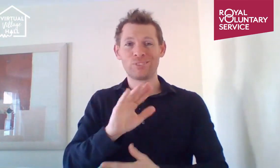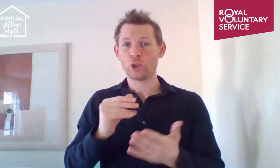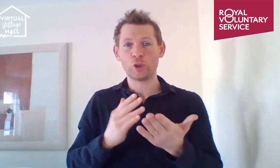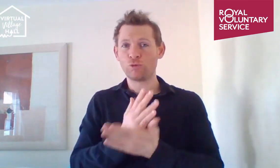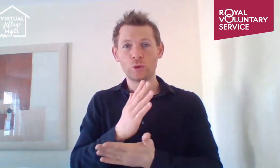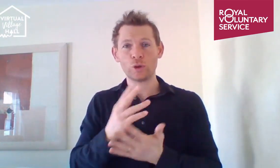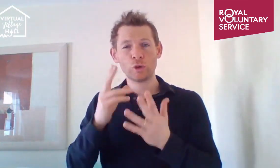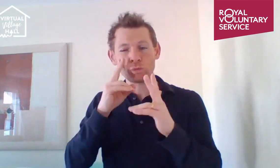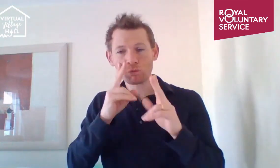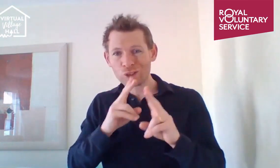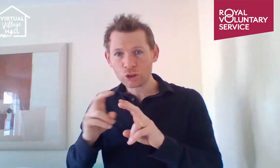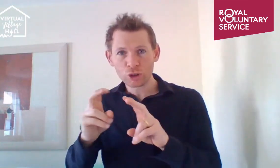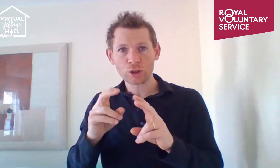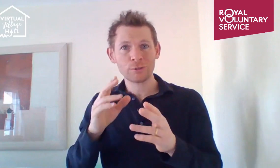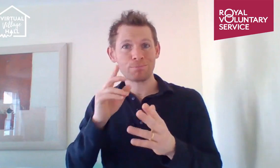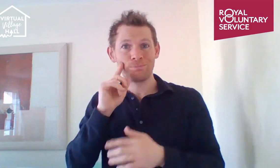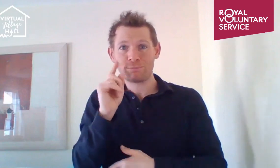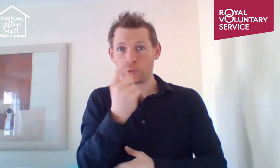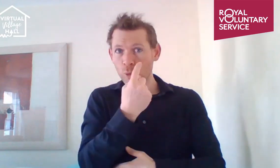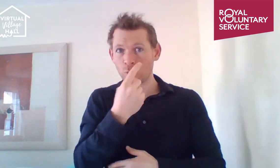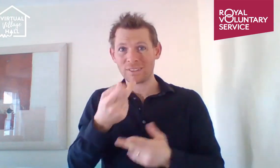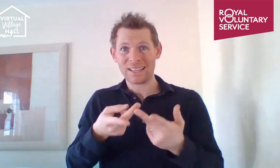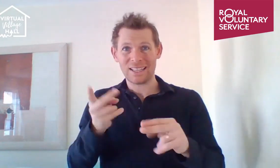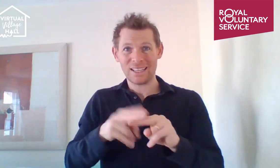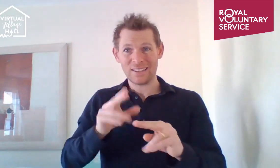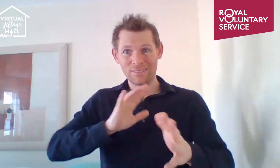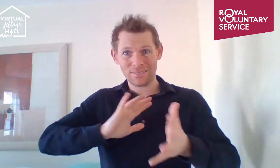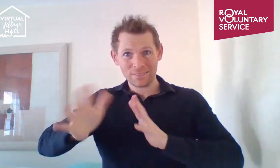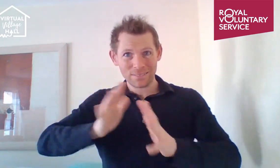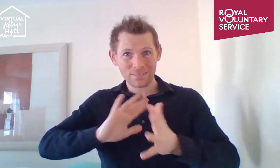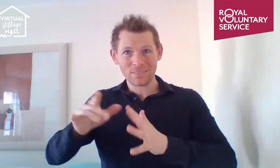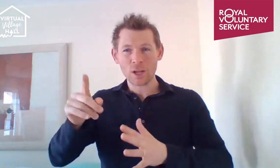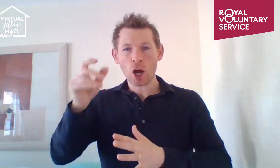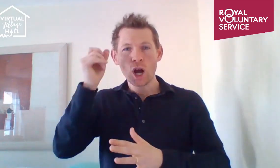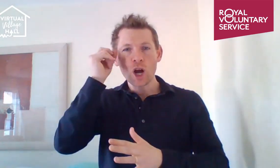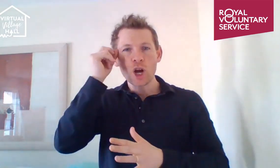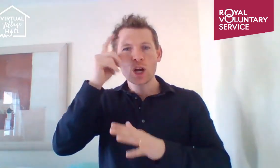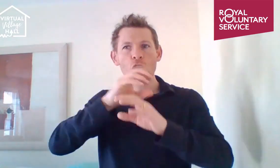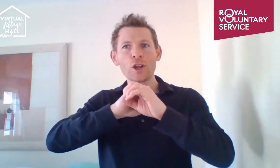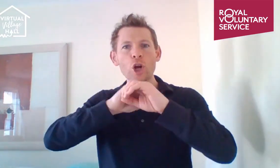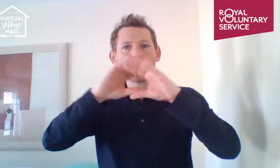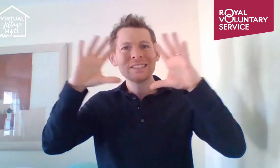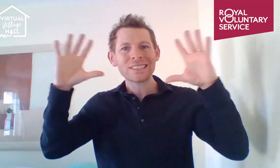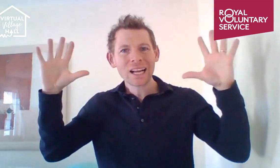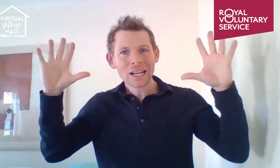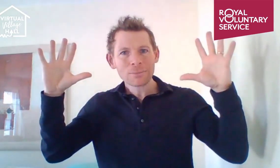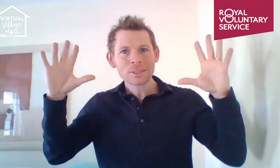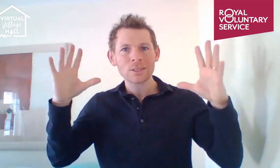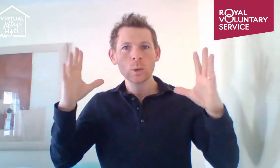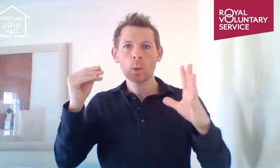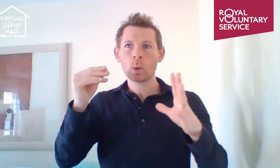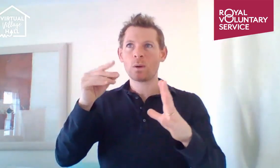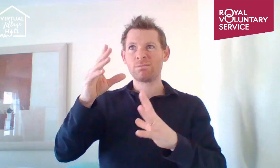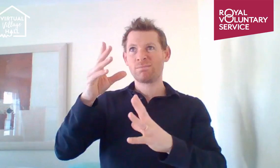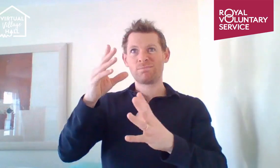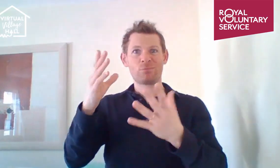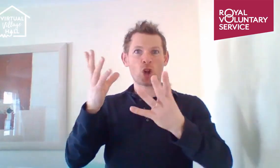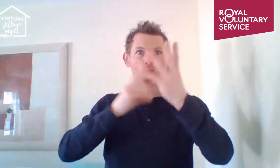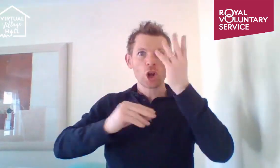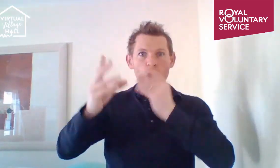can actually damage their ability to learn, their ability to read and write. But actually, there's evidence to say that using the use